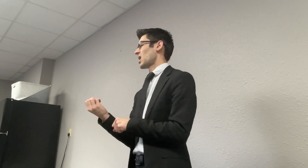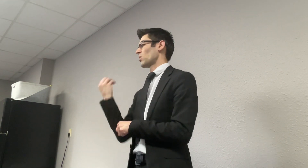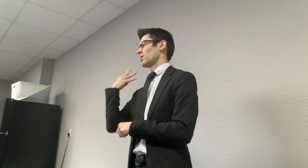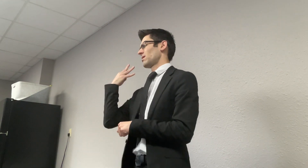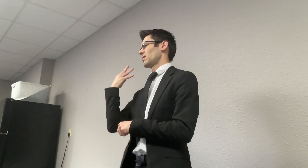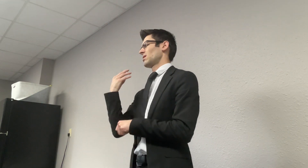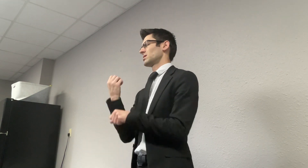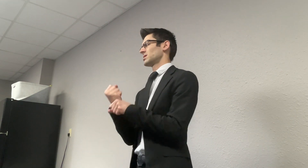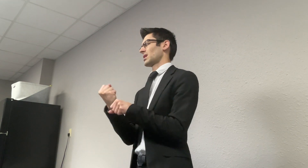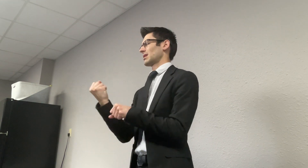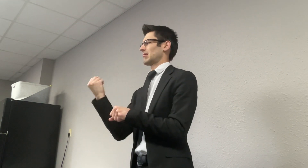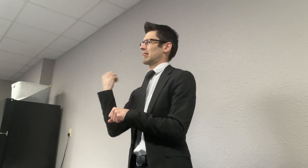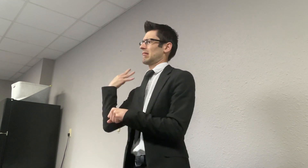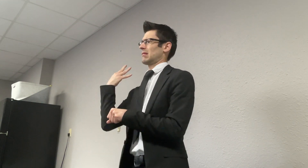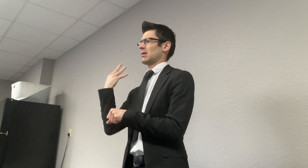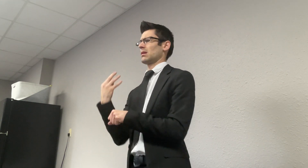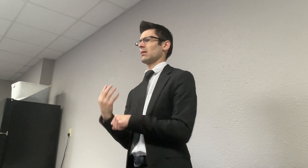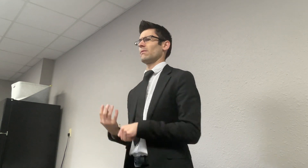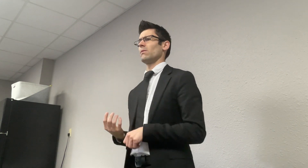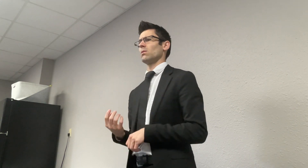awkward. It's like, okay.